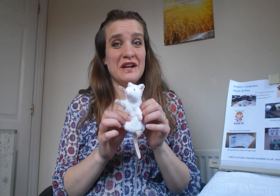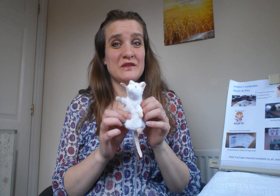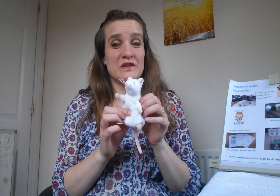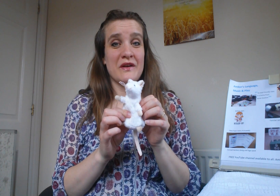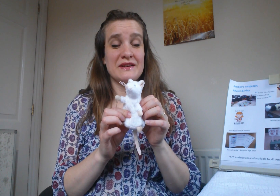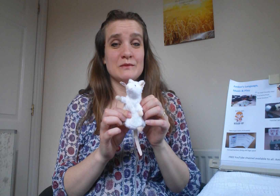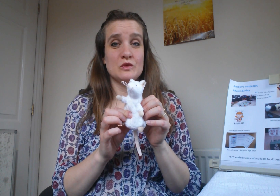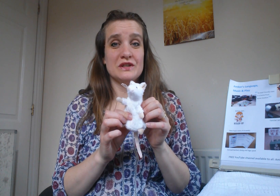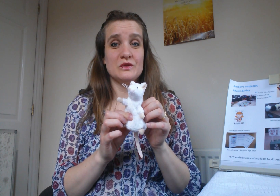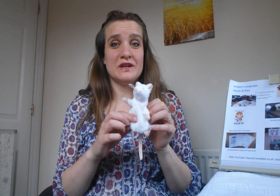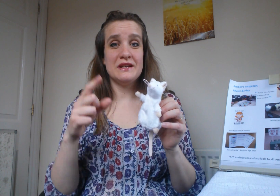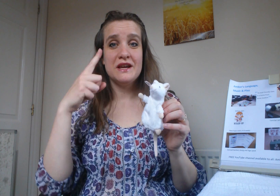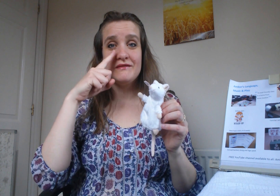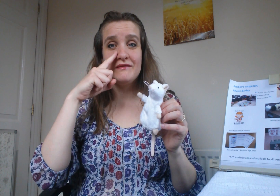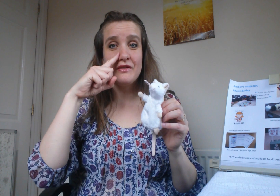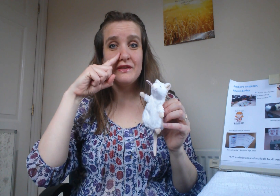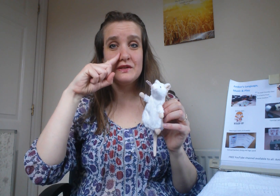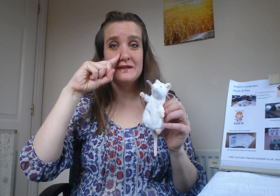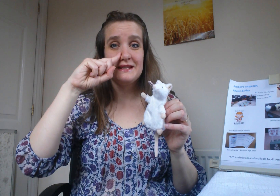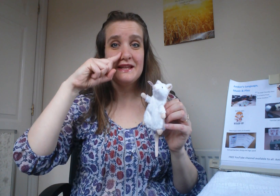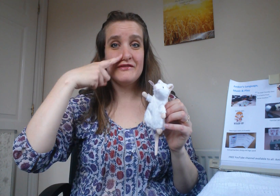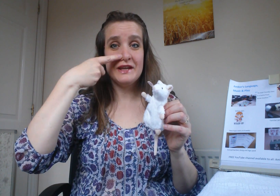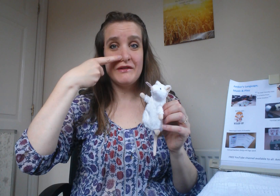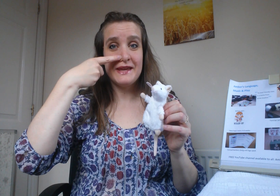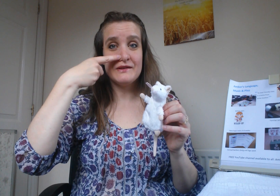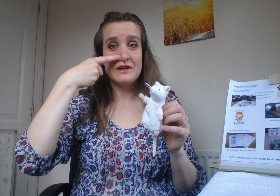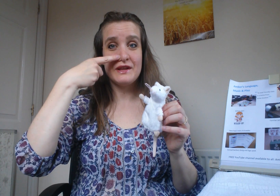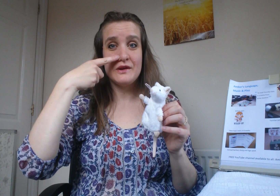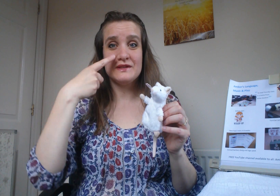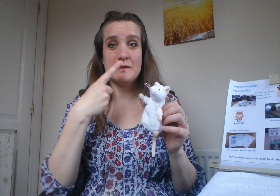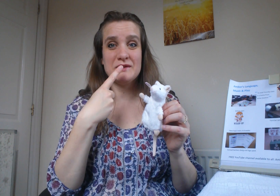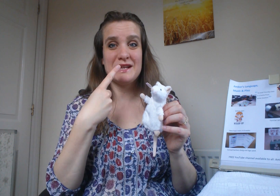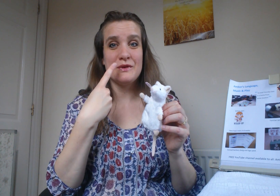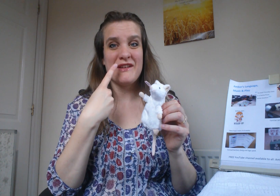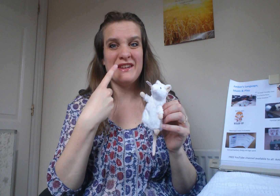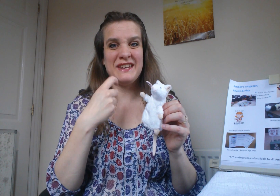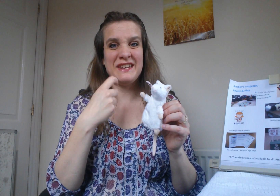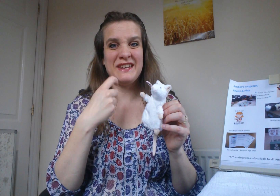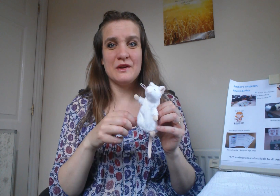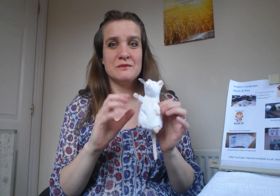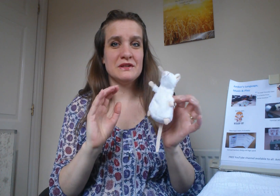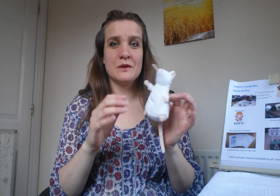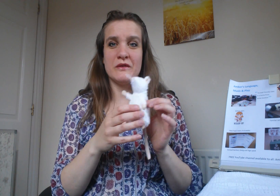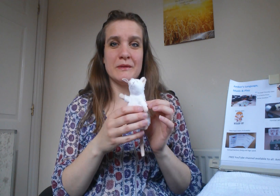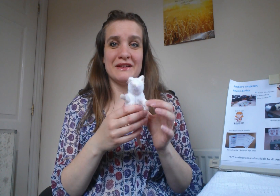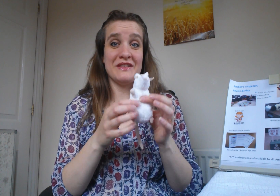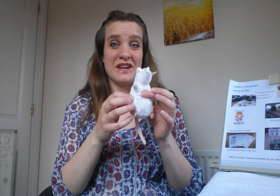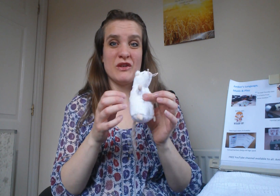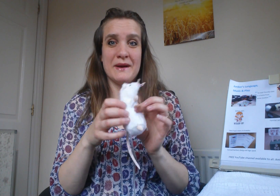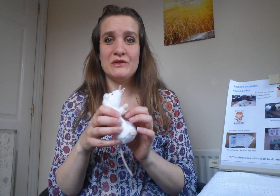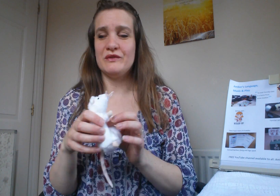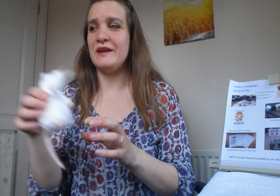find with very small children, rather than twisting their finger on the outside of their nose, they will tend to put their finger in their nose, but don't worry about it, they grow out of it.